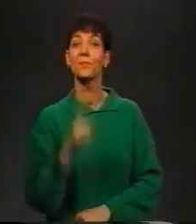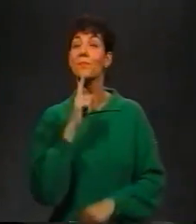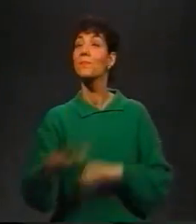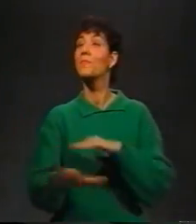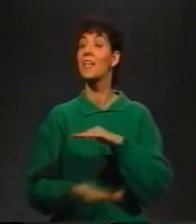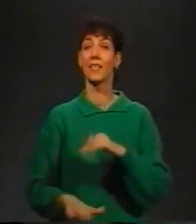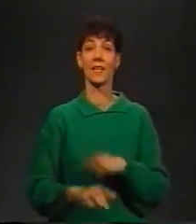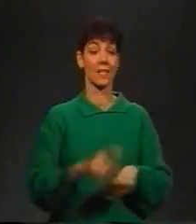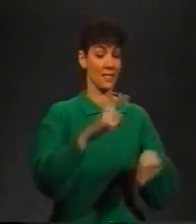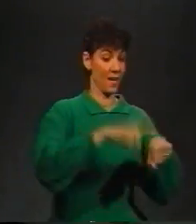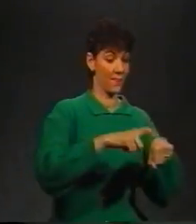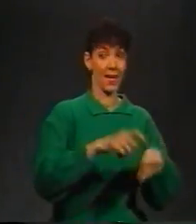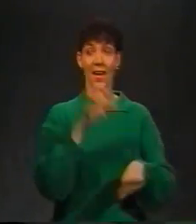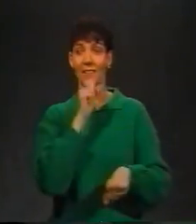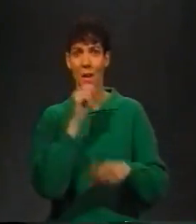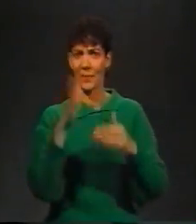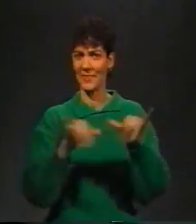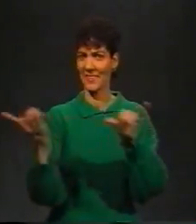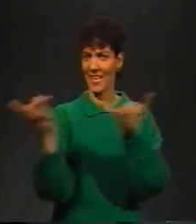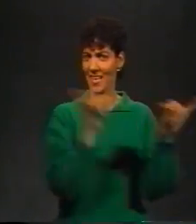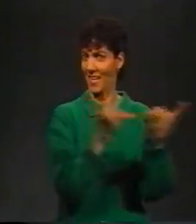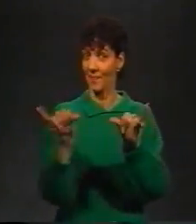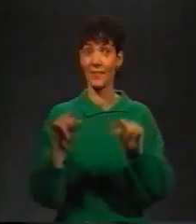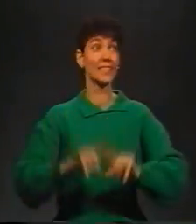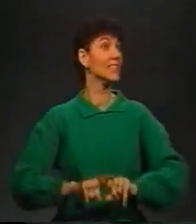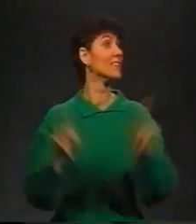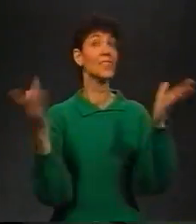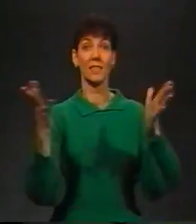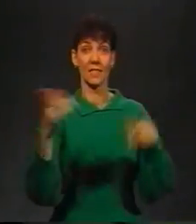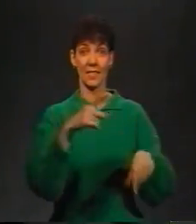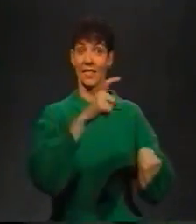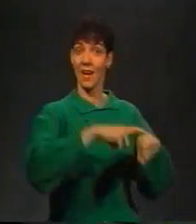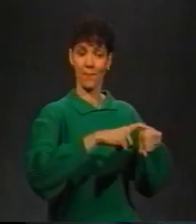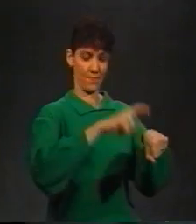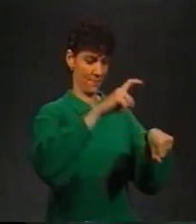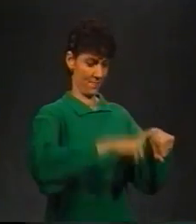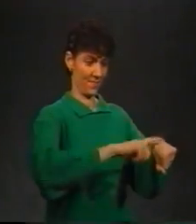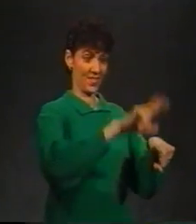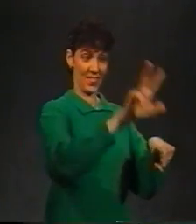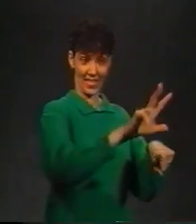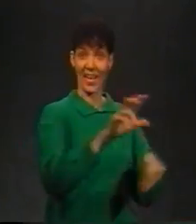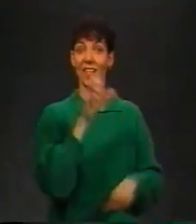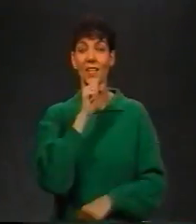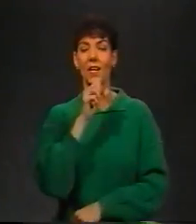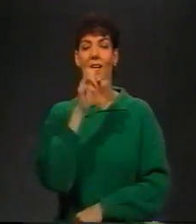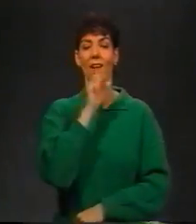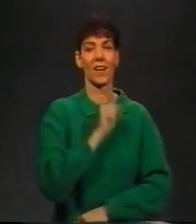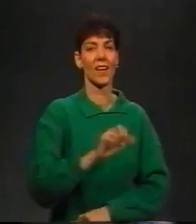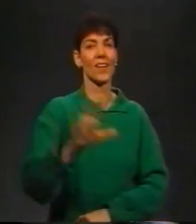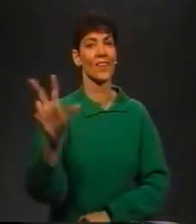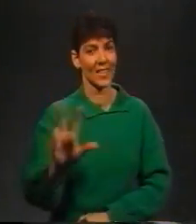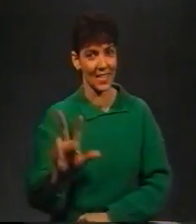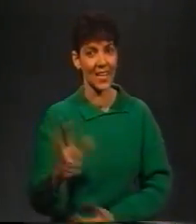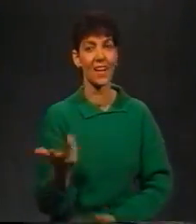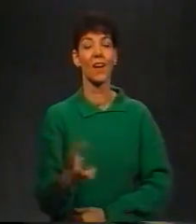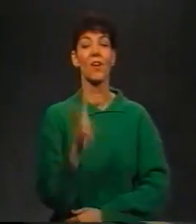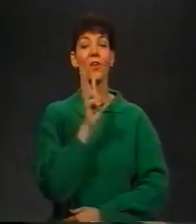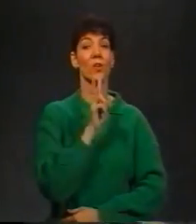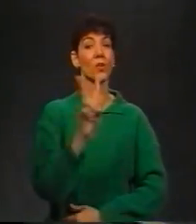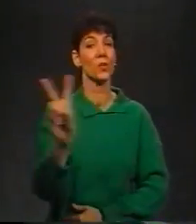time. The next set, age numbers, is similar in pattern to clock time, except that the sign begins at a